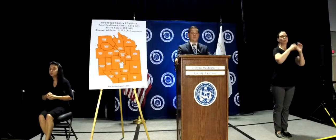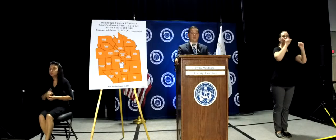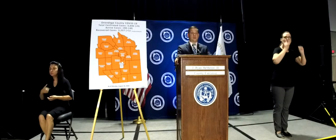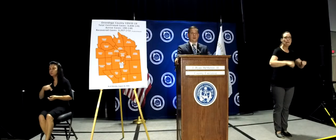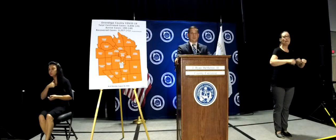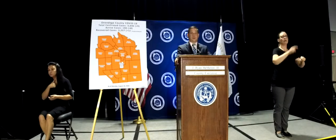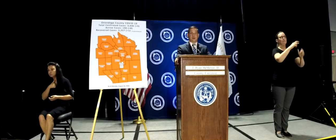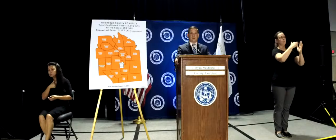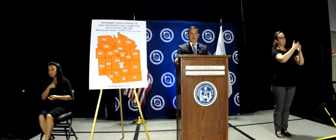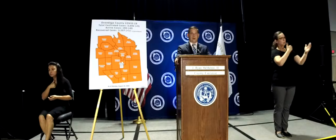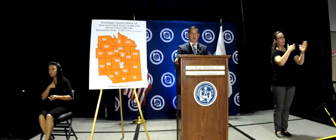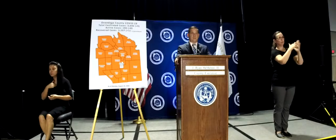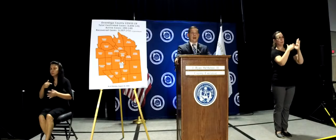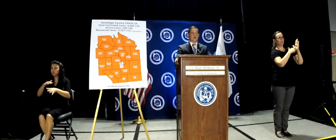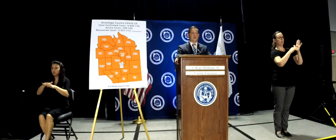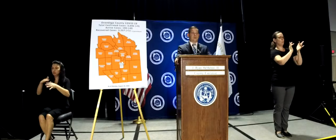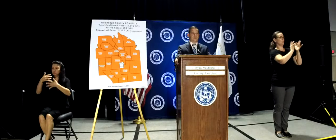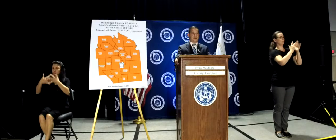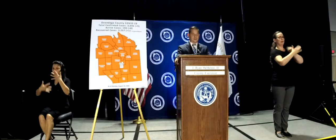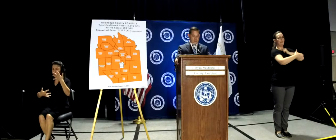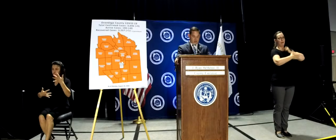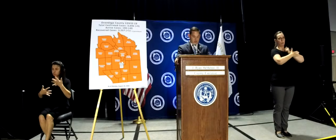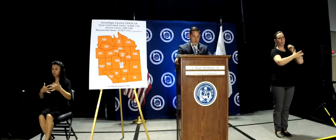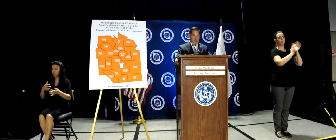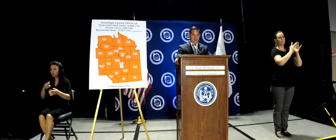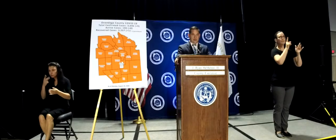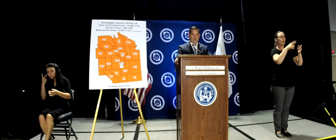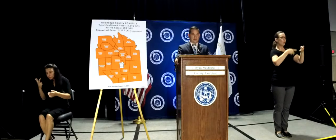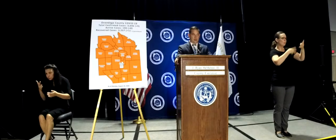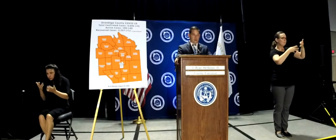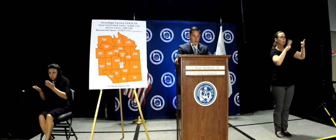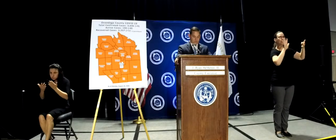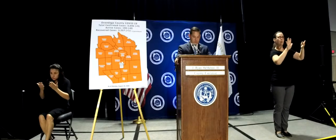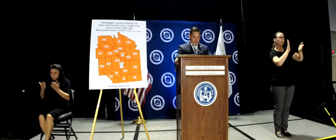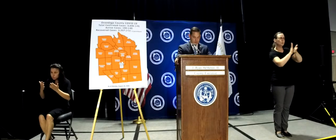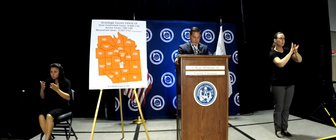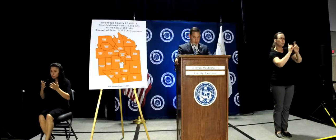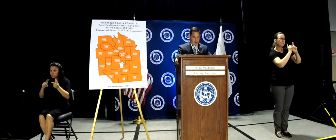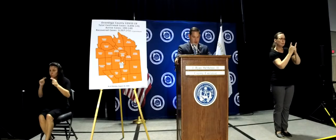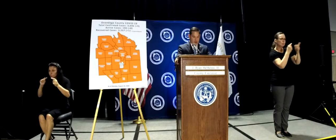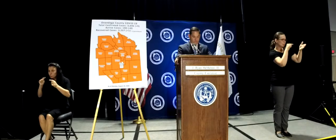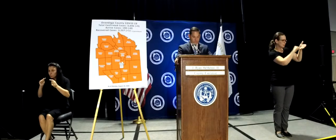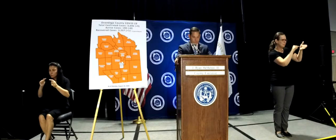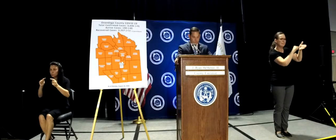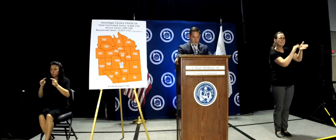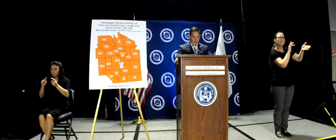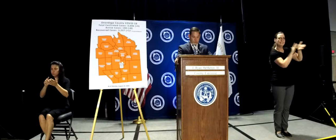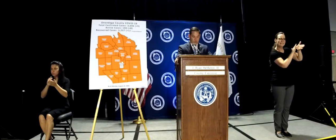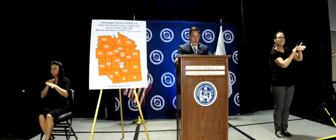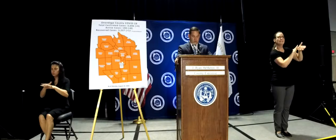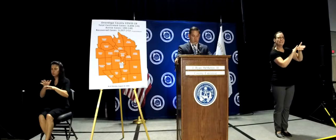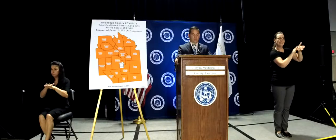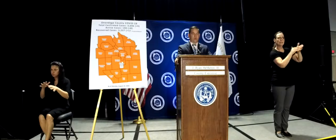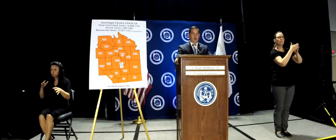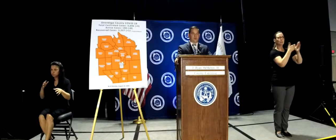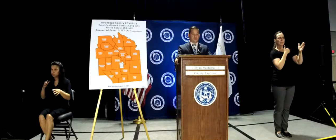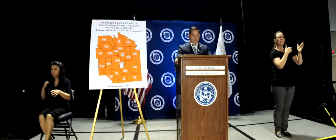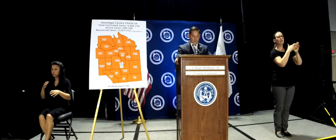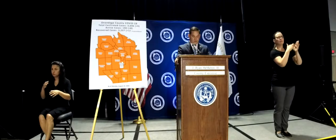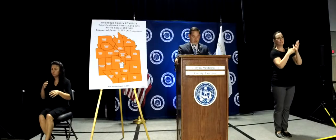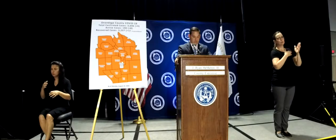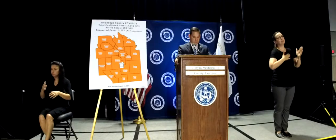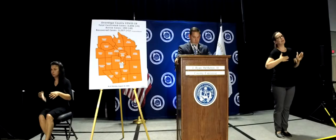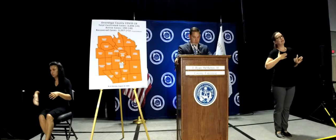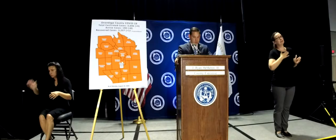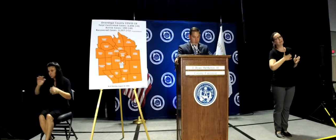long website that I'm looking at right now. I'm not going to try to say it. It's on the county website. Certainly, you can pre-register